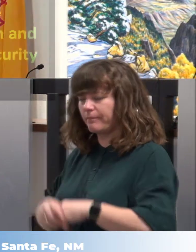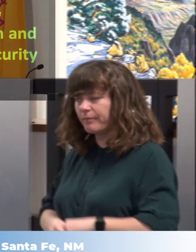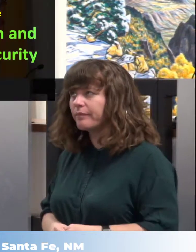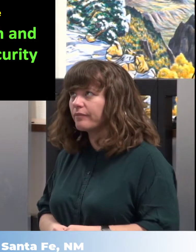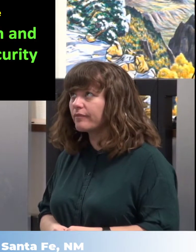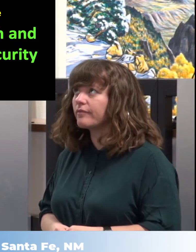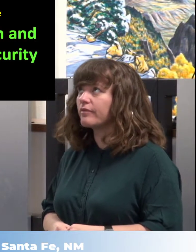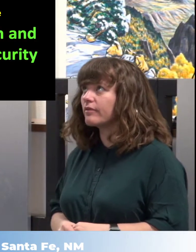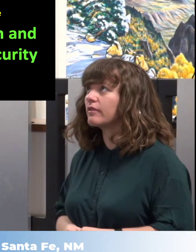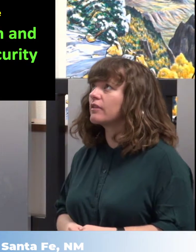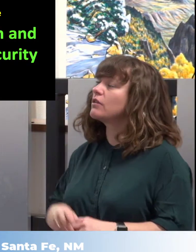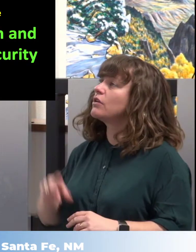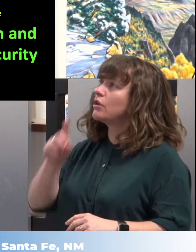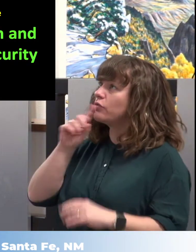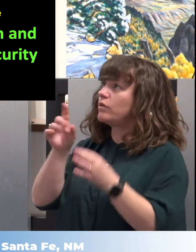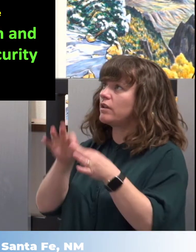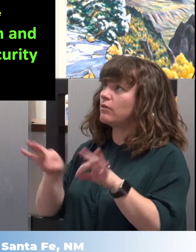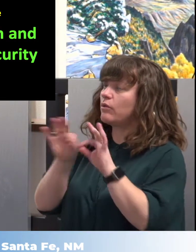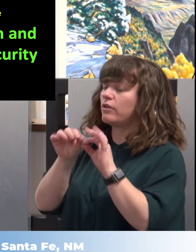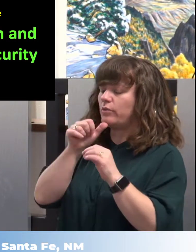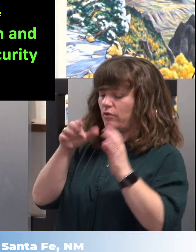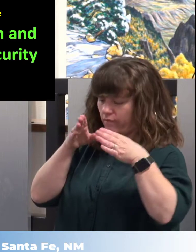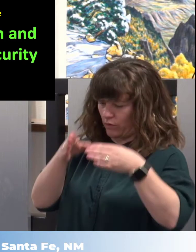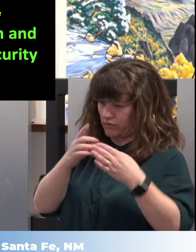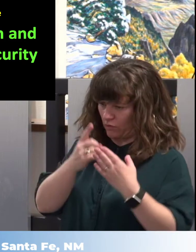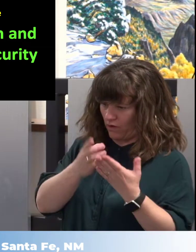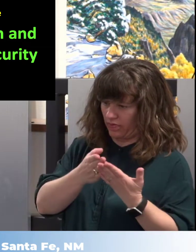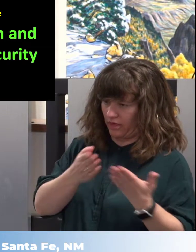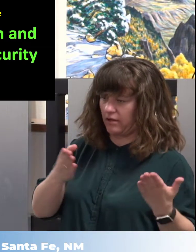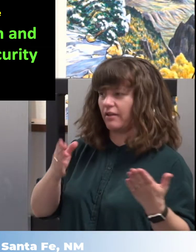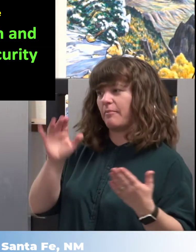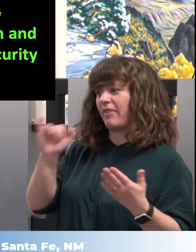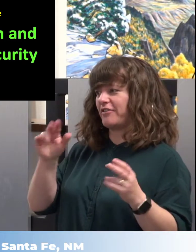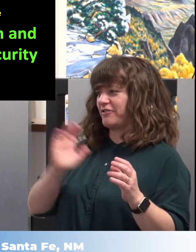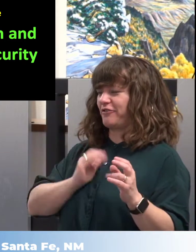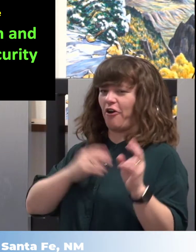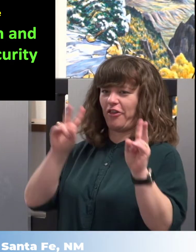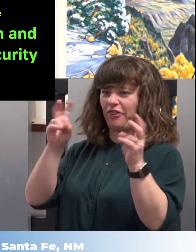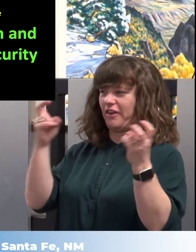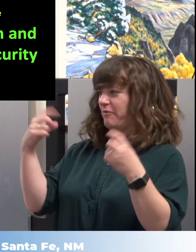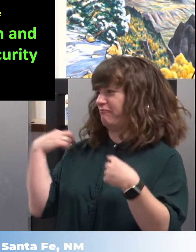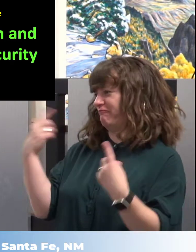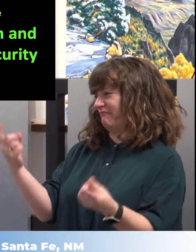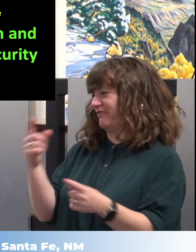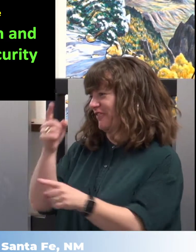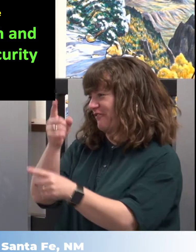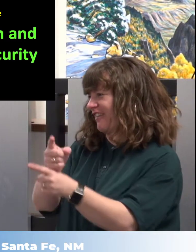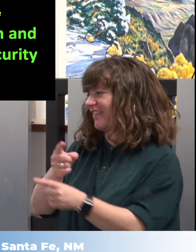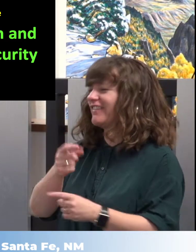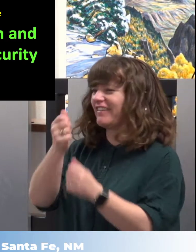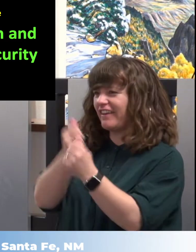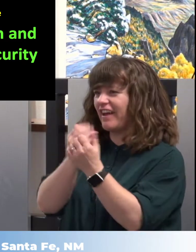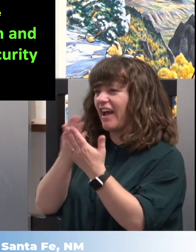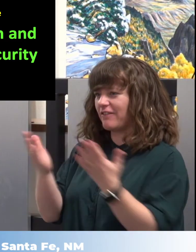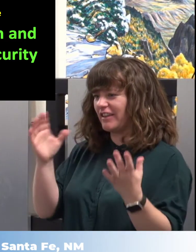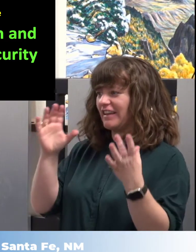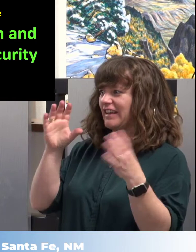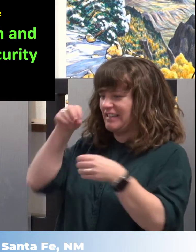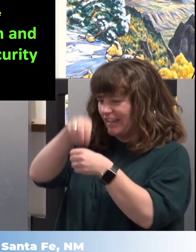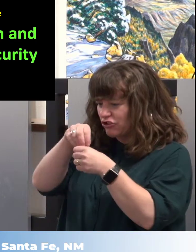But you know it's really important that we don't just focus on one thing and I guess that's really been the theme of everything that I've been talking about this morning that everything is interconnected.